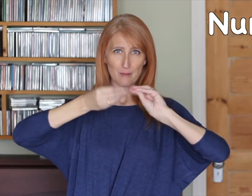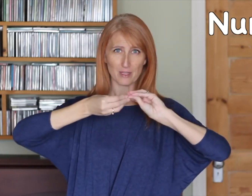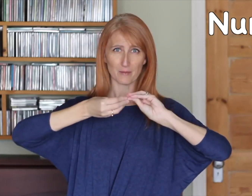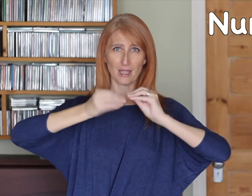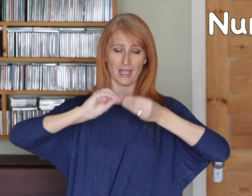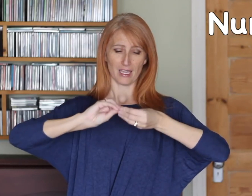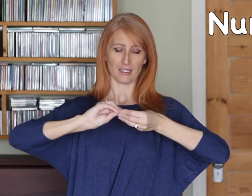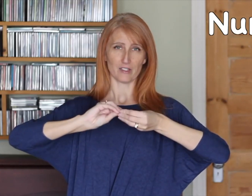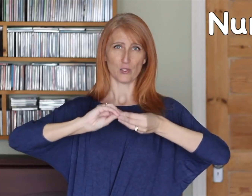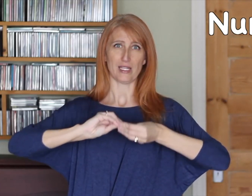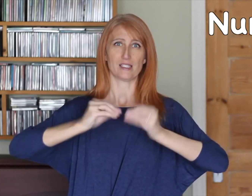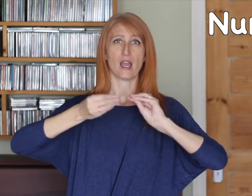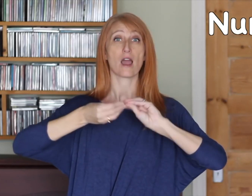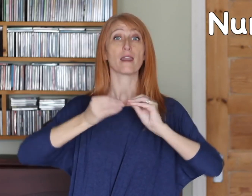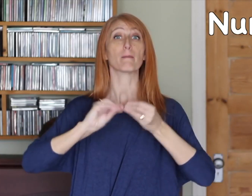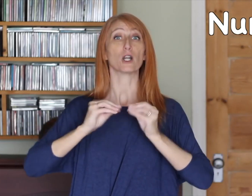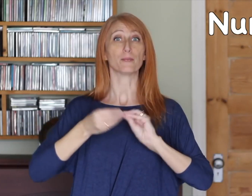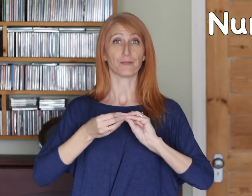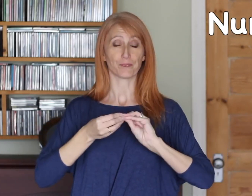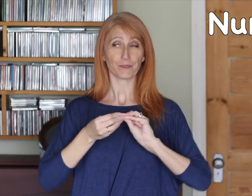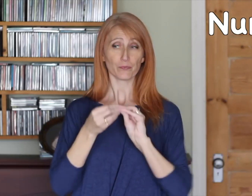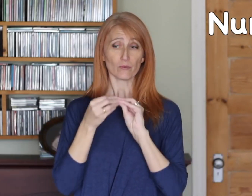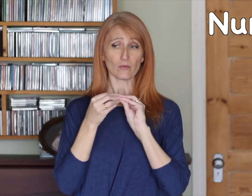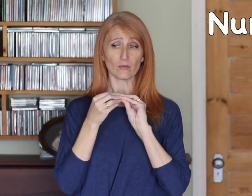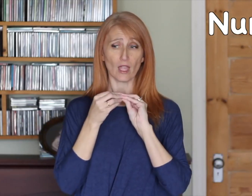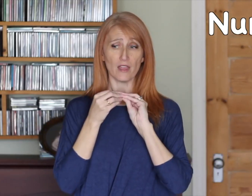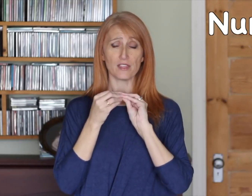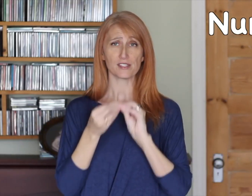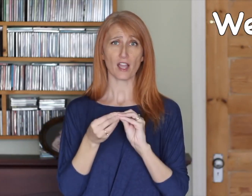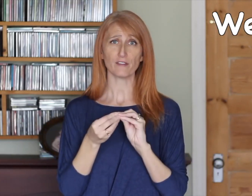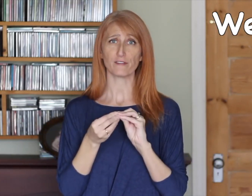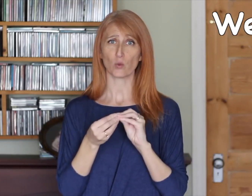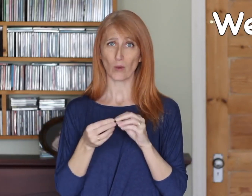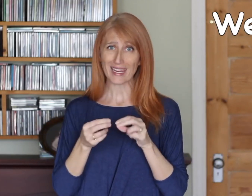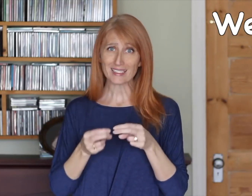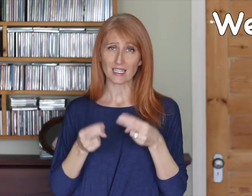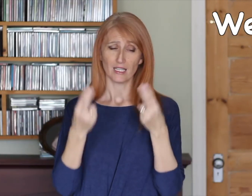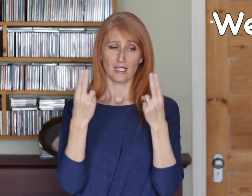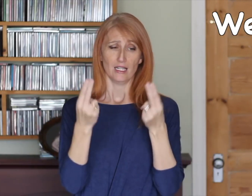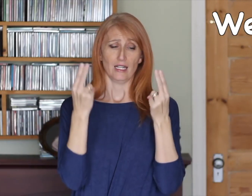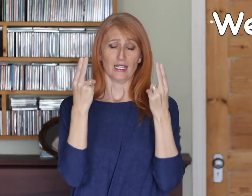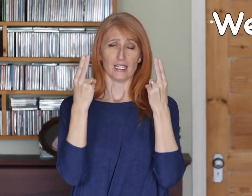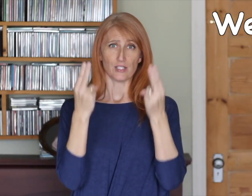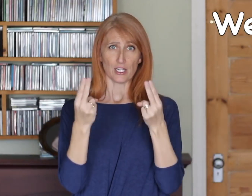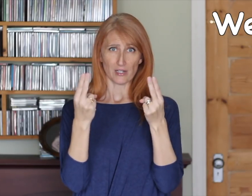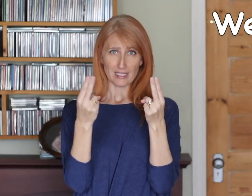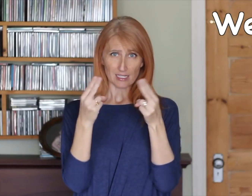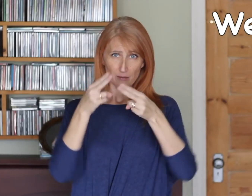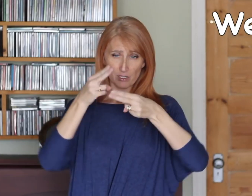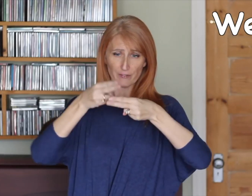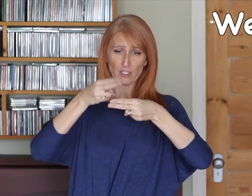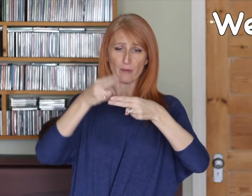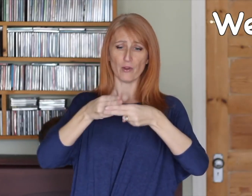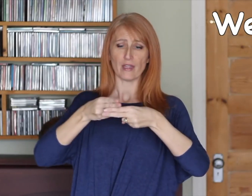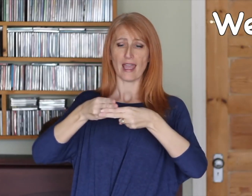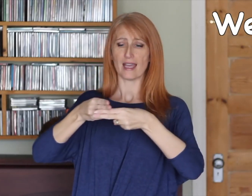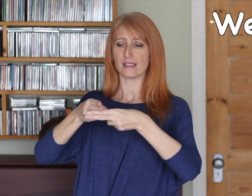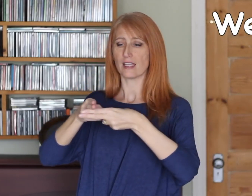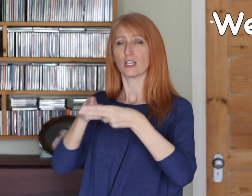them and give it a twist, number. The sign for weight is to take your index and middle finger on both hands,